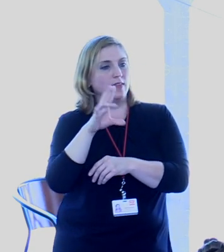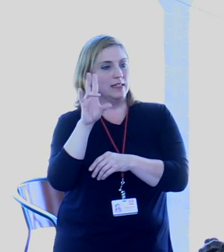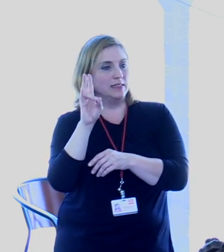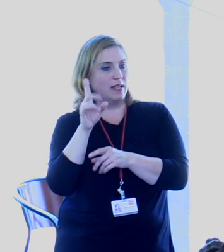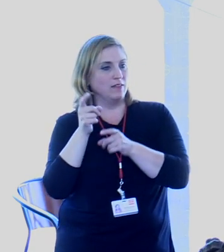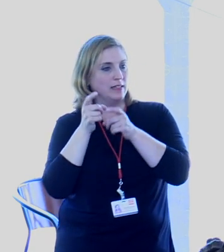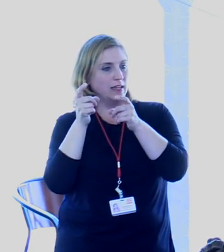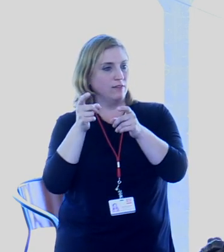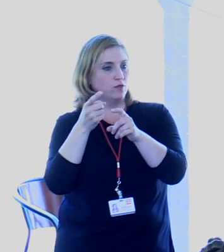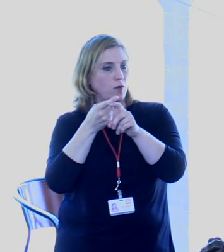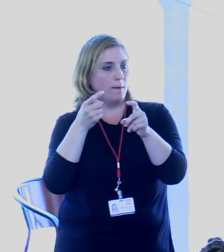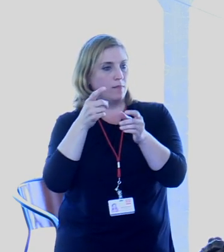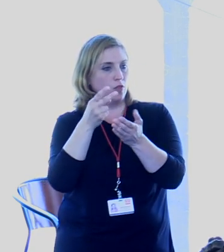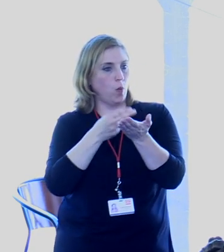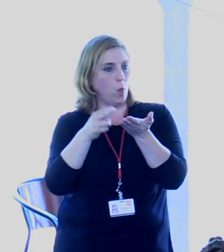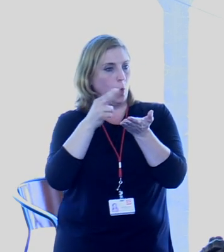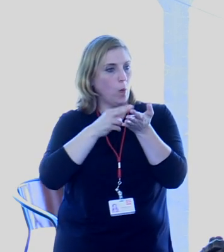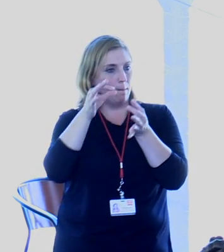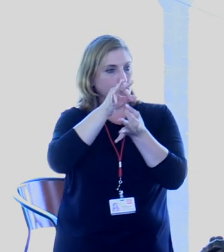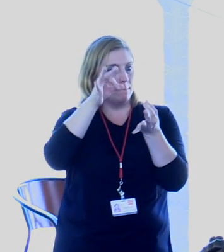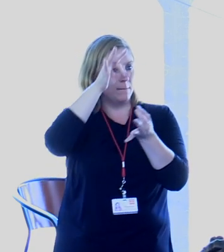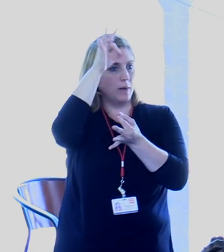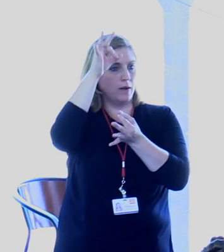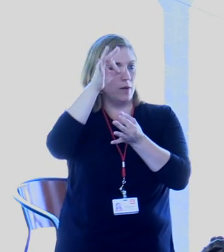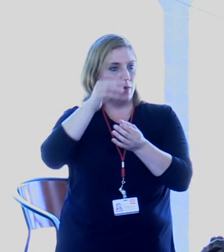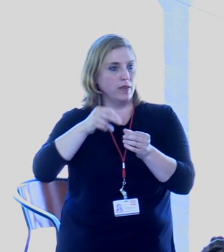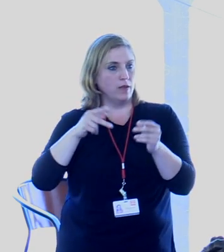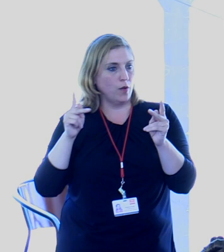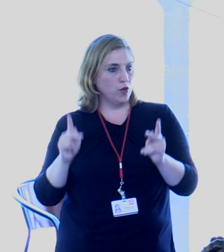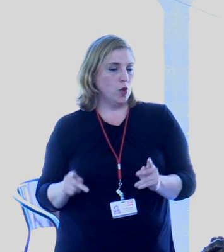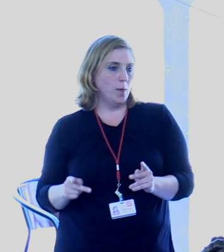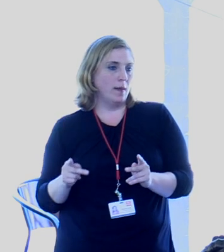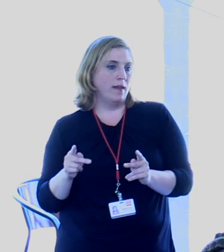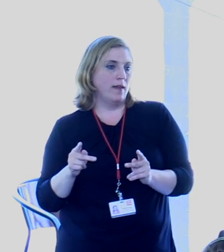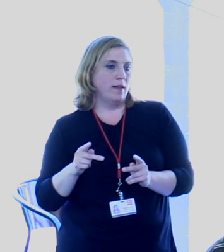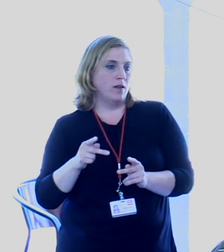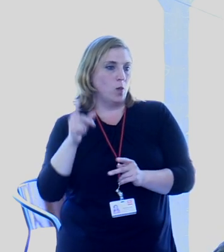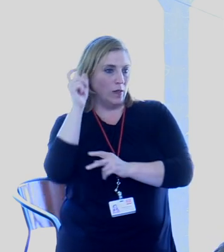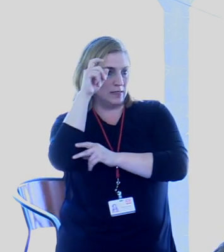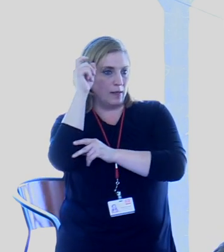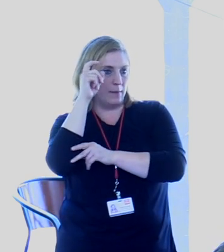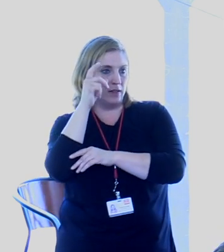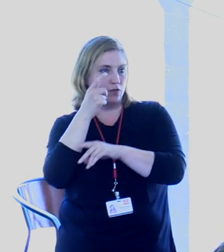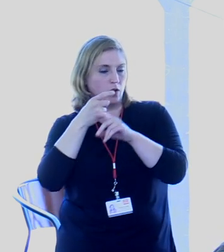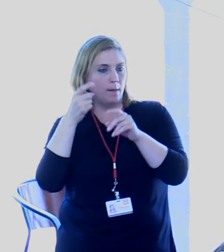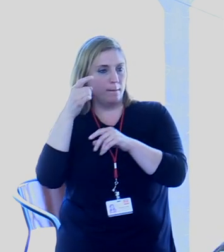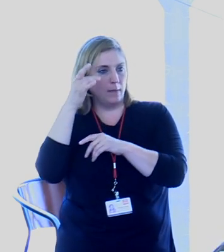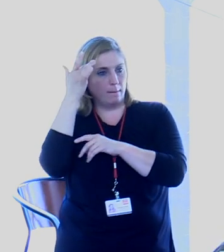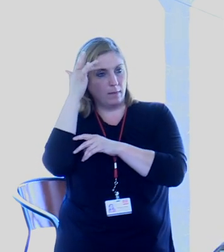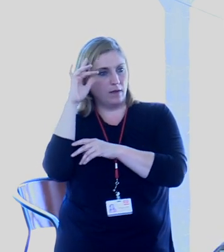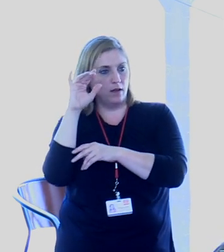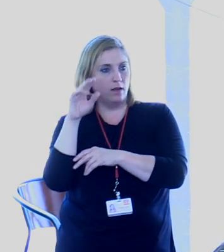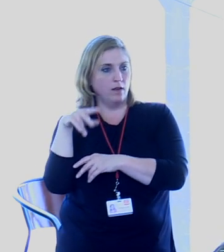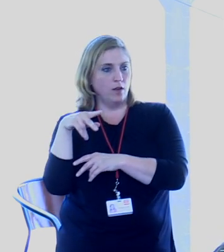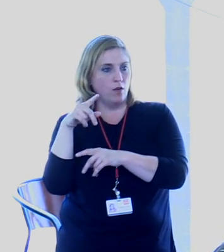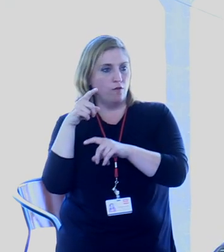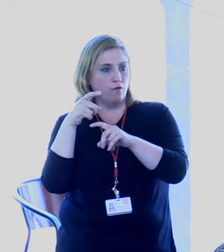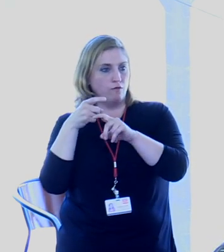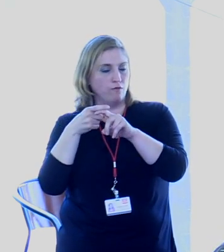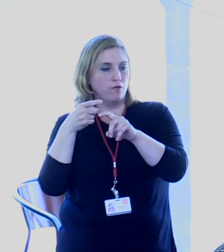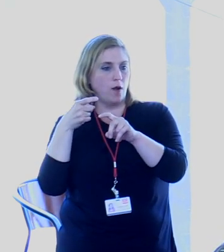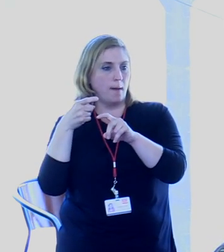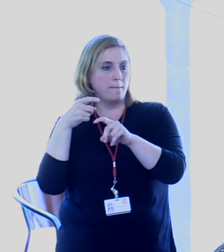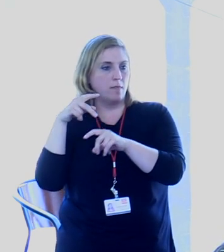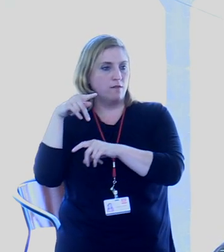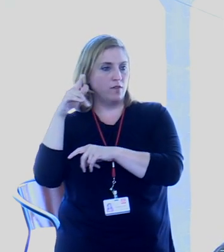Holy Spirit. There's a human wisdom, which is something cultivated in the intellect by philosophers, but also